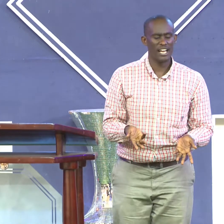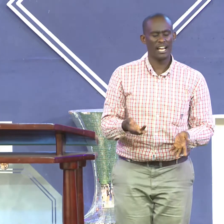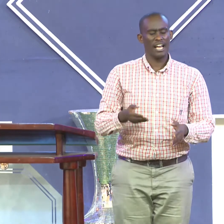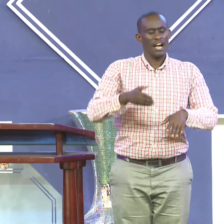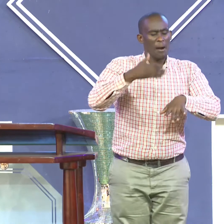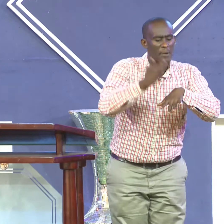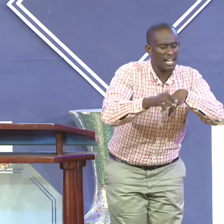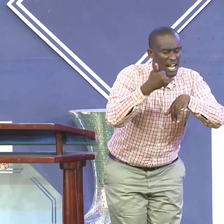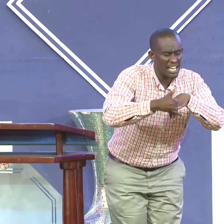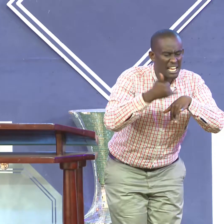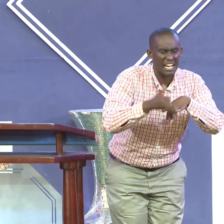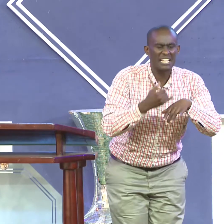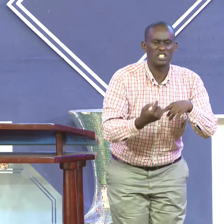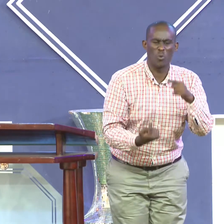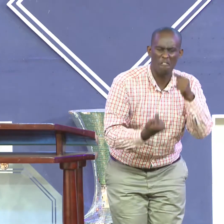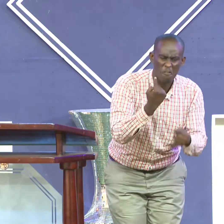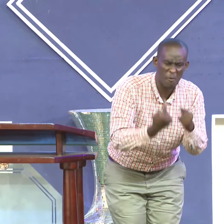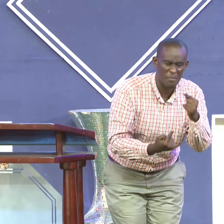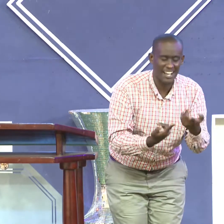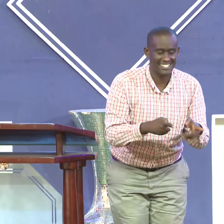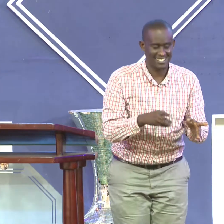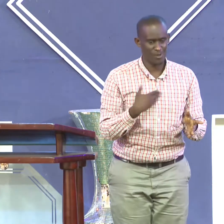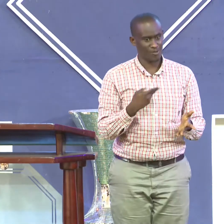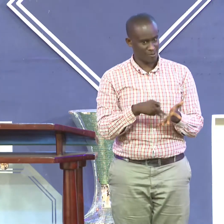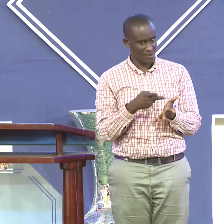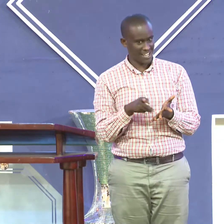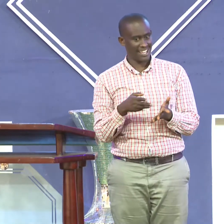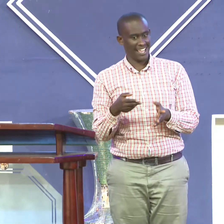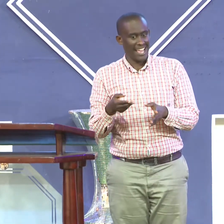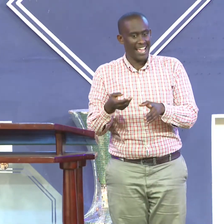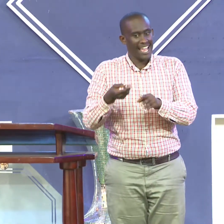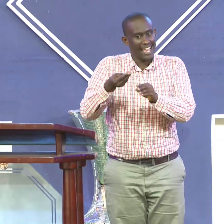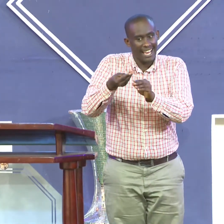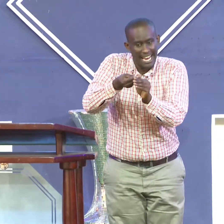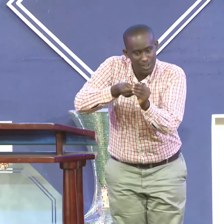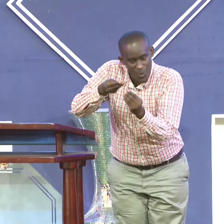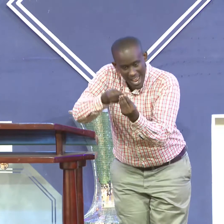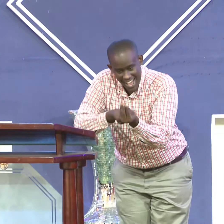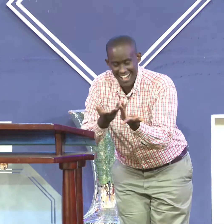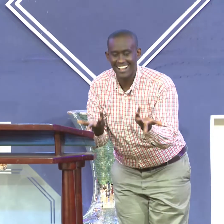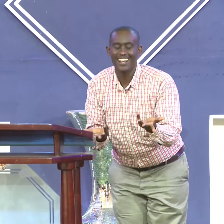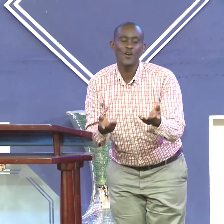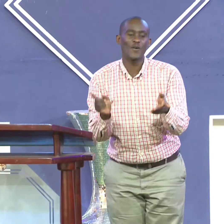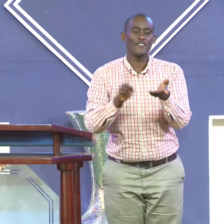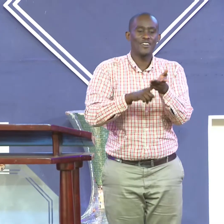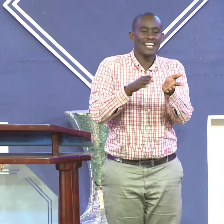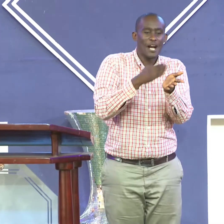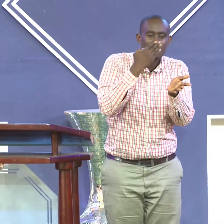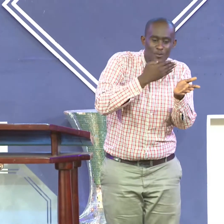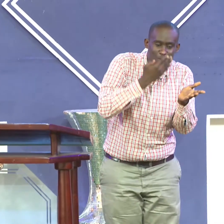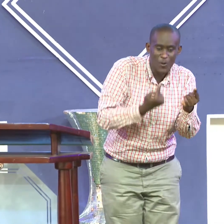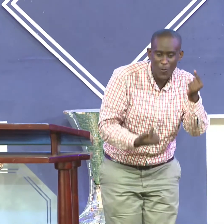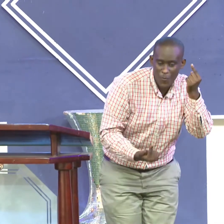The other time you were eating boiled mukene, but now you get some eggplant, and then you add